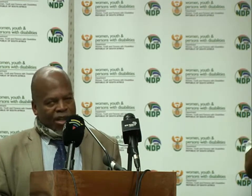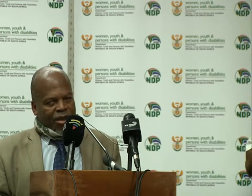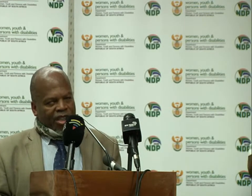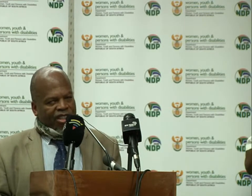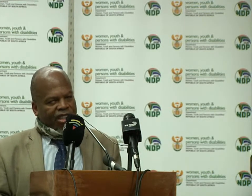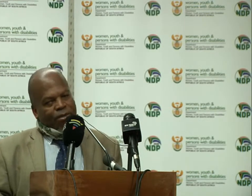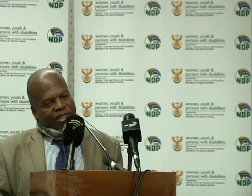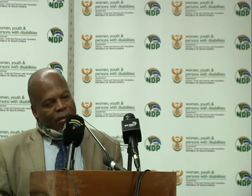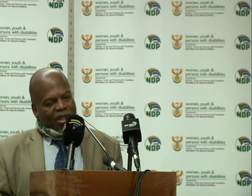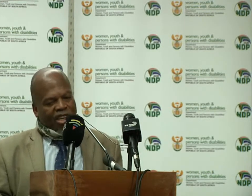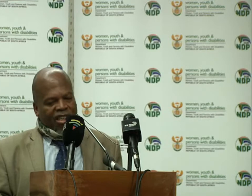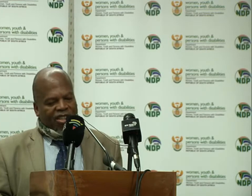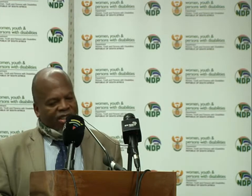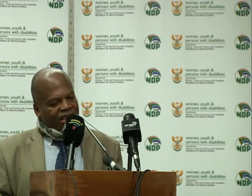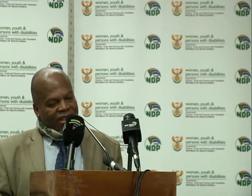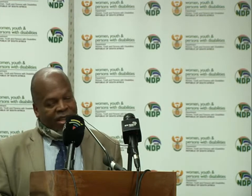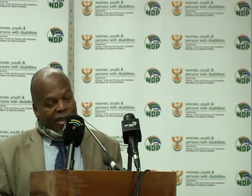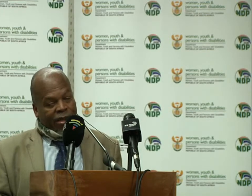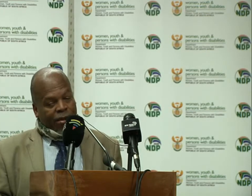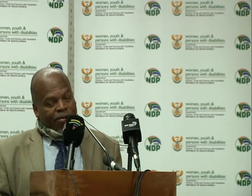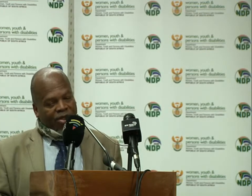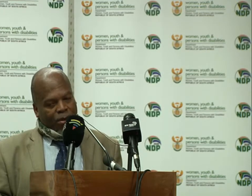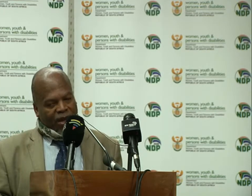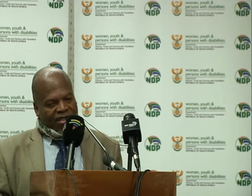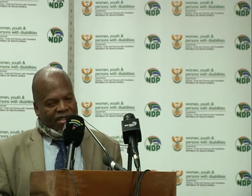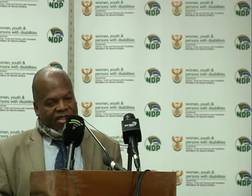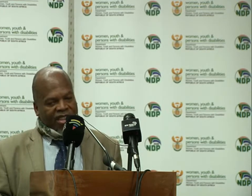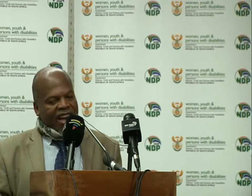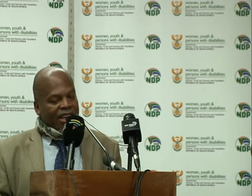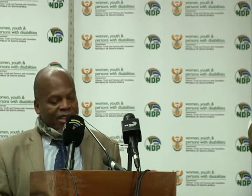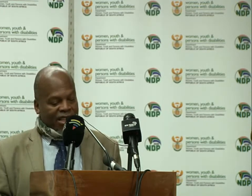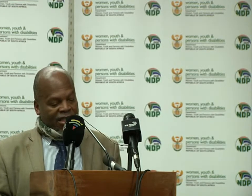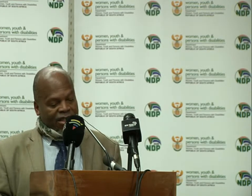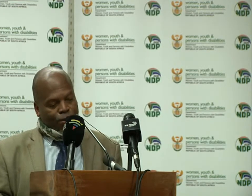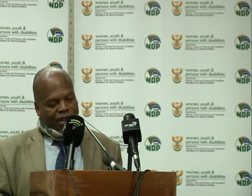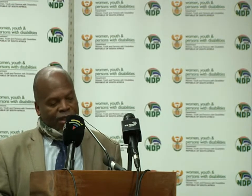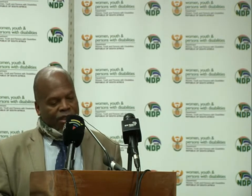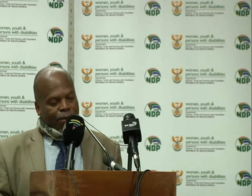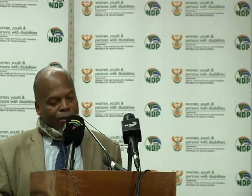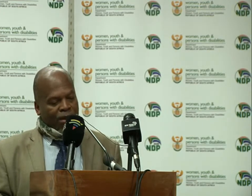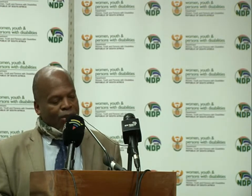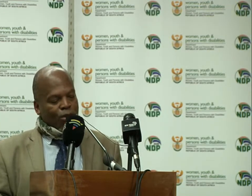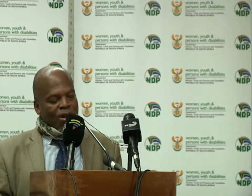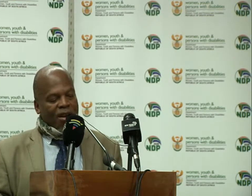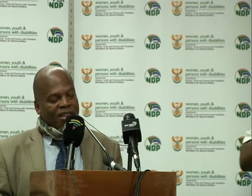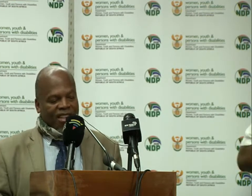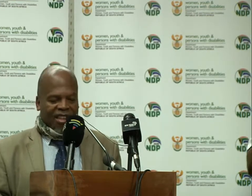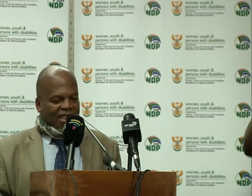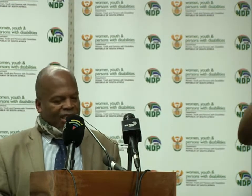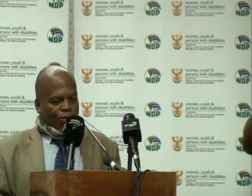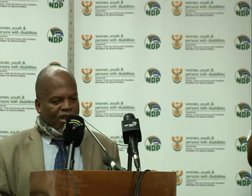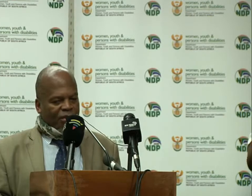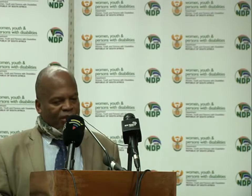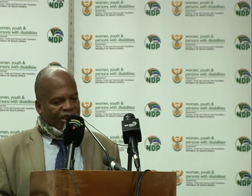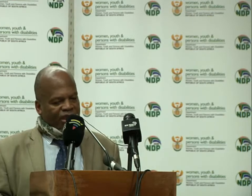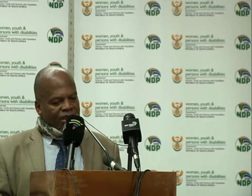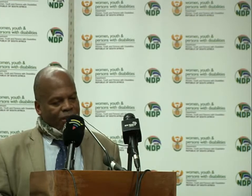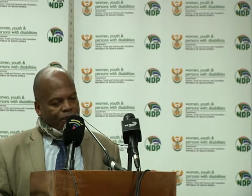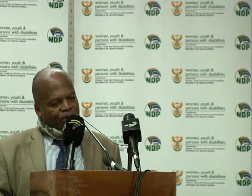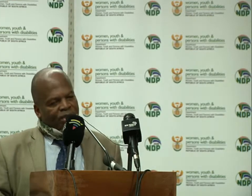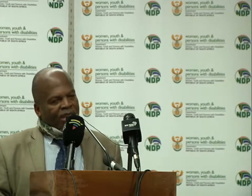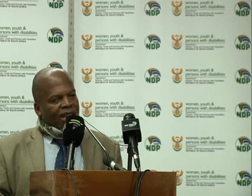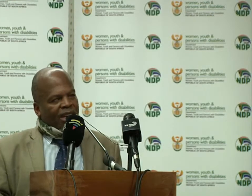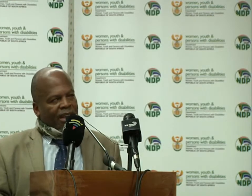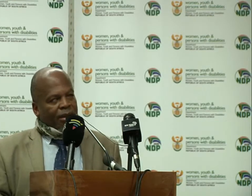In 2013, we submitted, and the President signed, and we went on. In